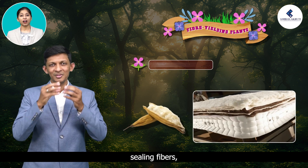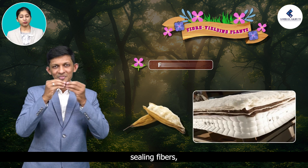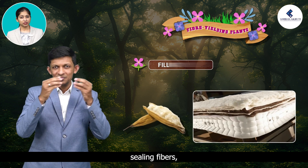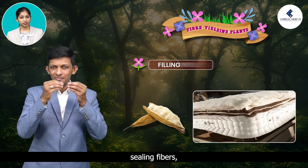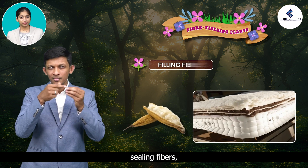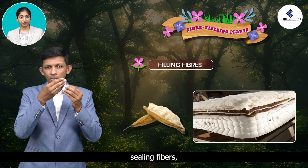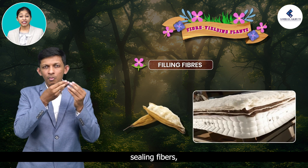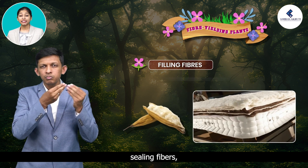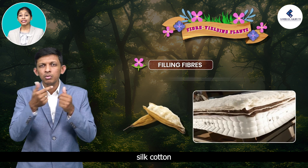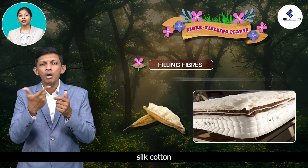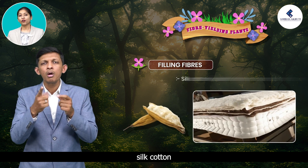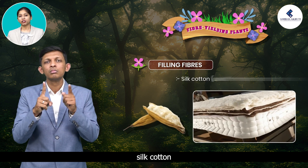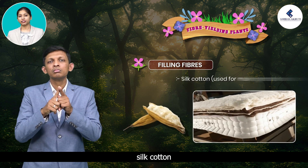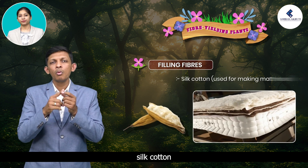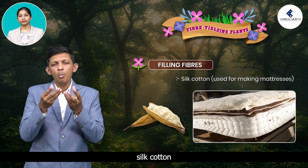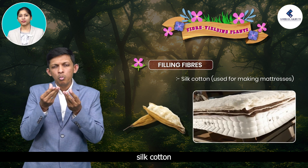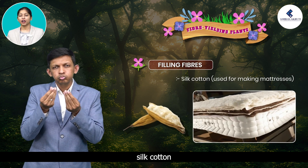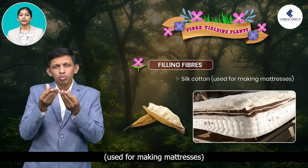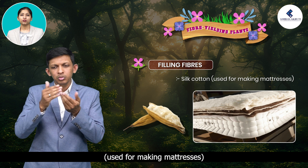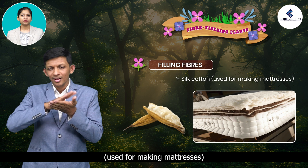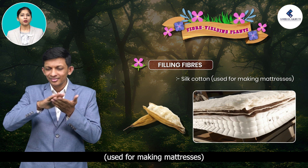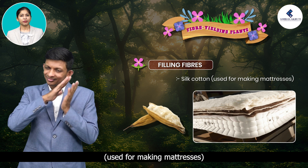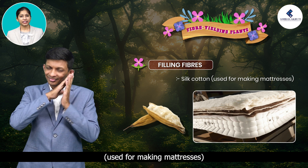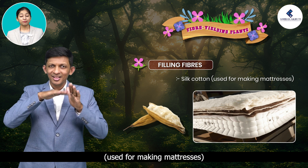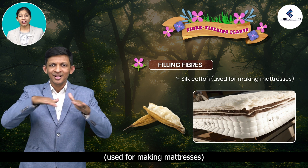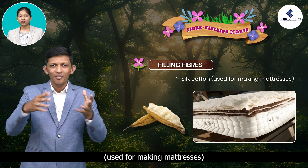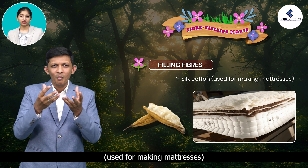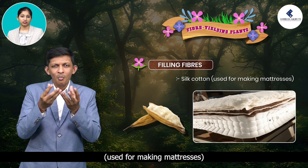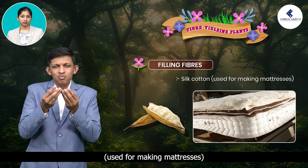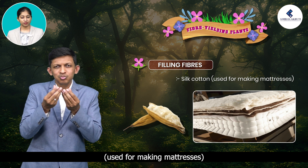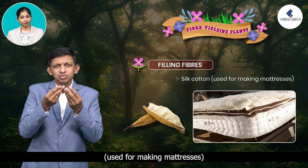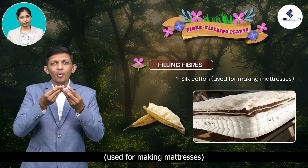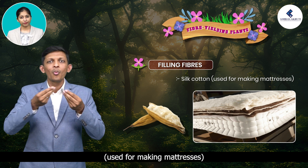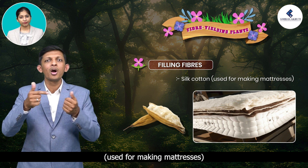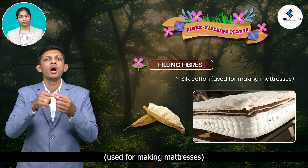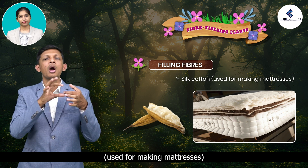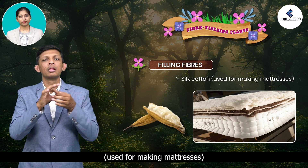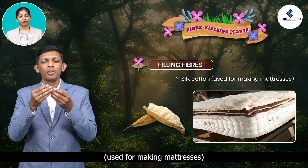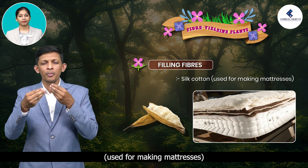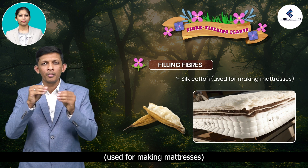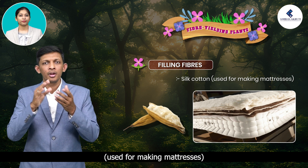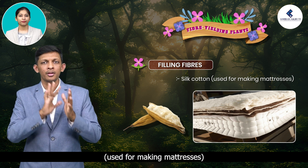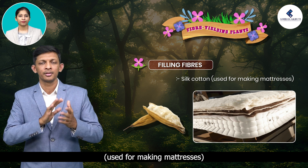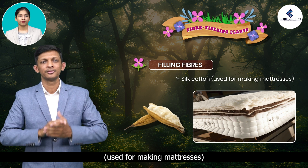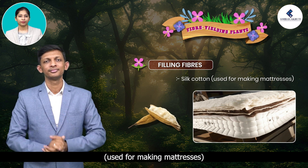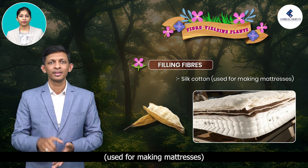Filling fibers, silk cotton, used for making mattresses.